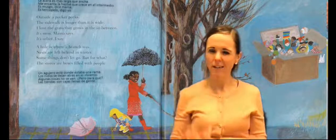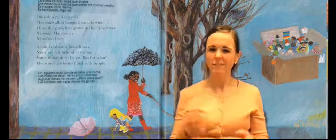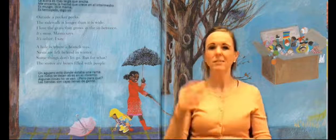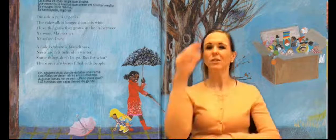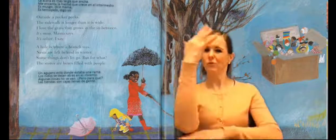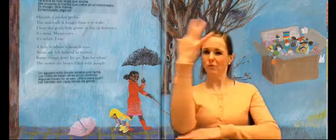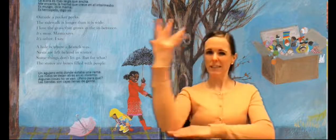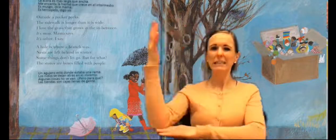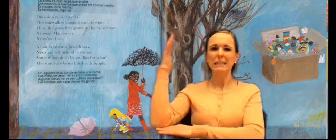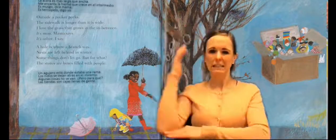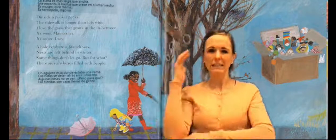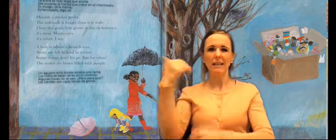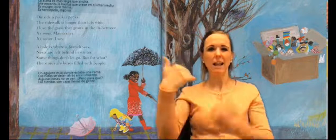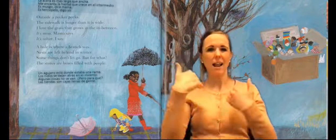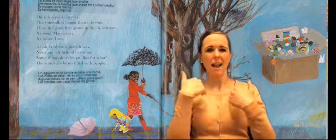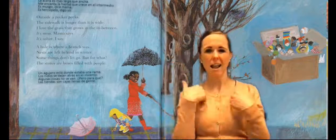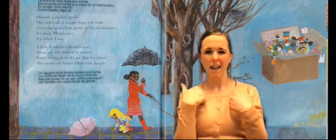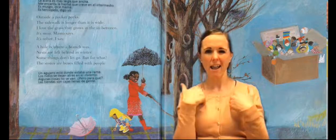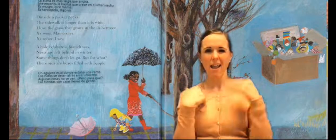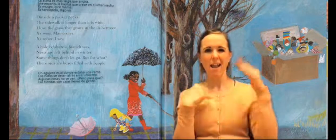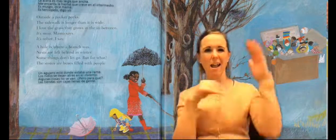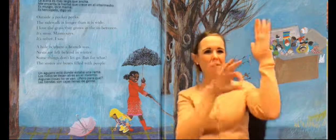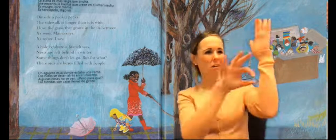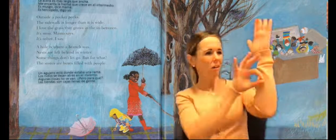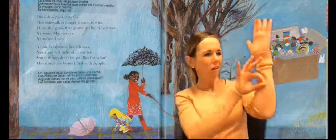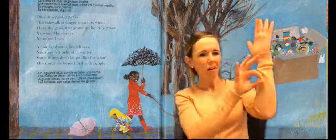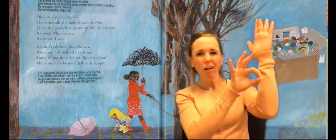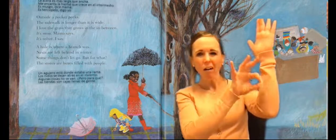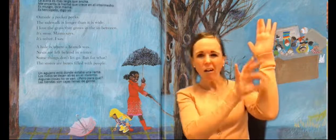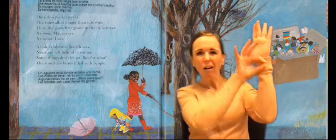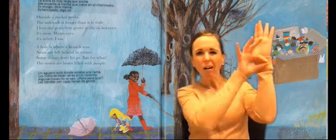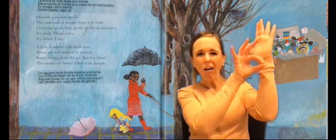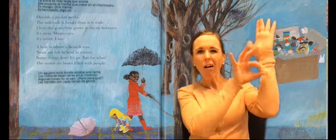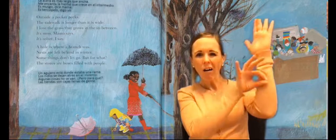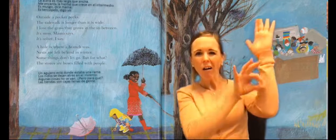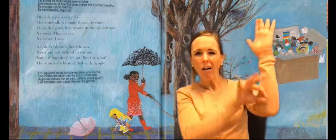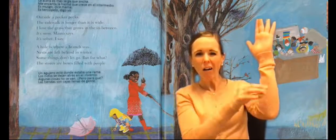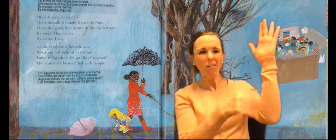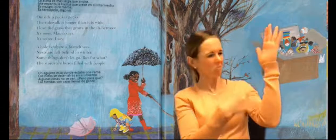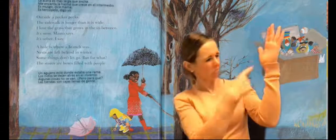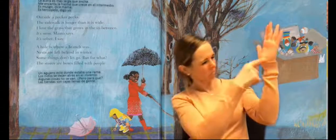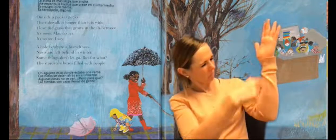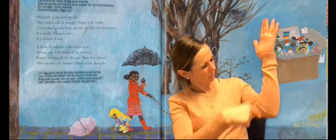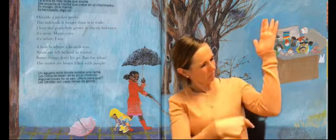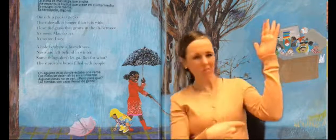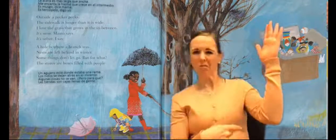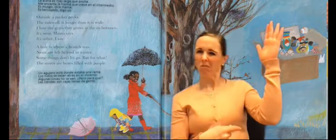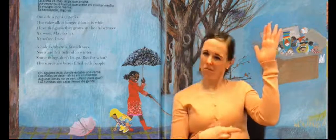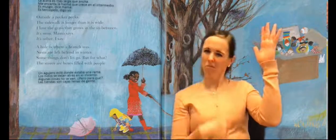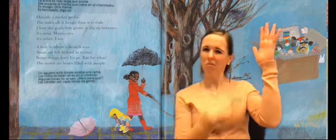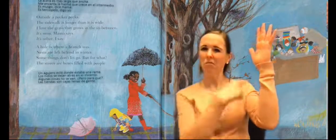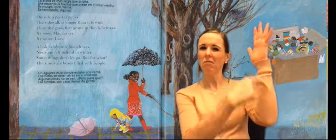I notice that there are trees. Some of the trees have holes in the trunk.